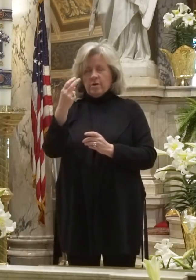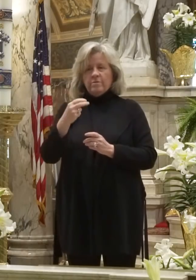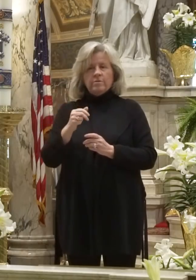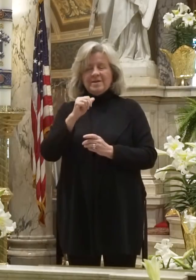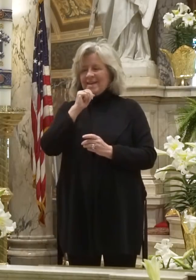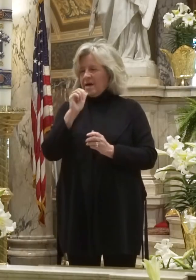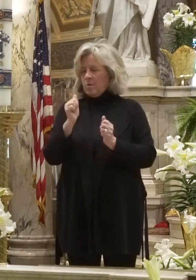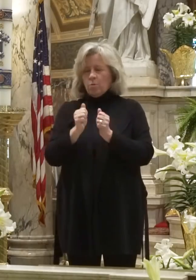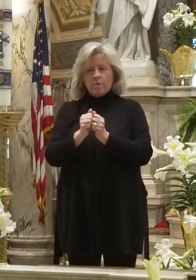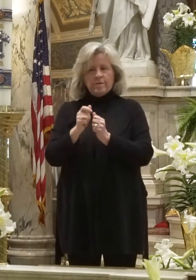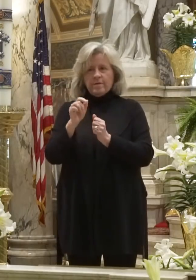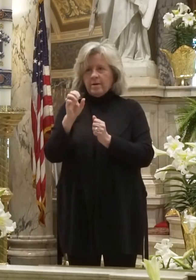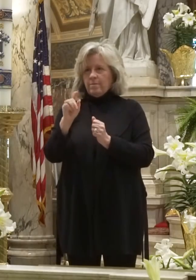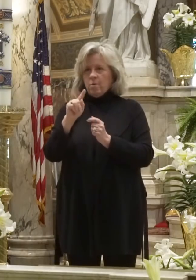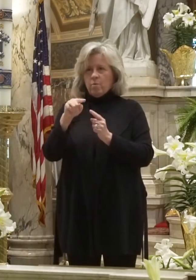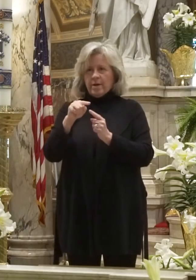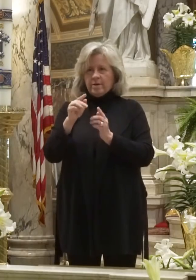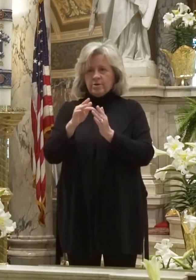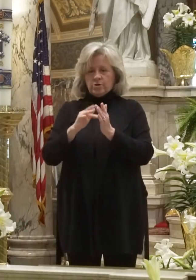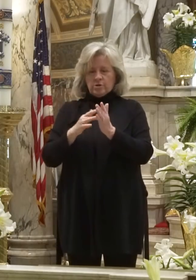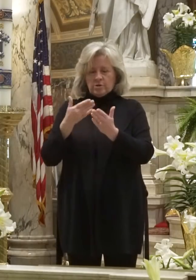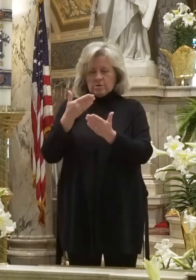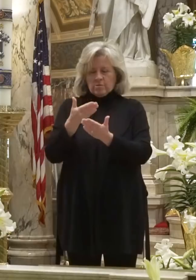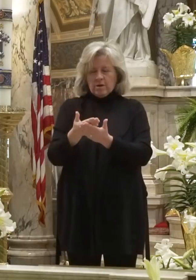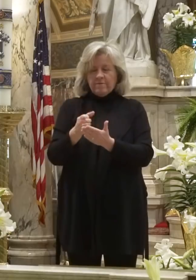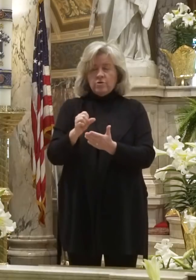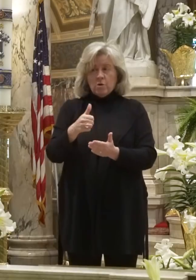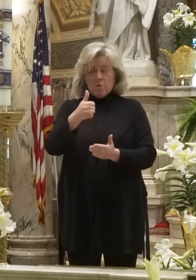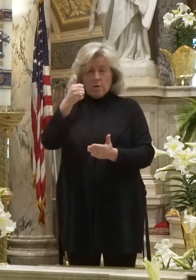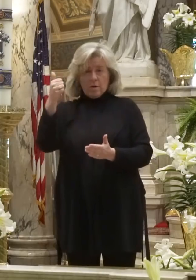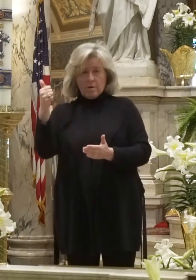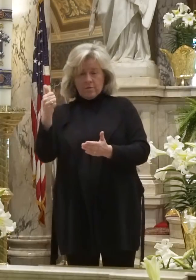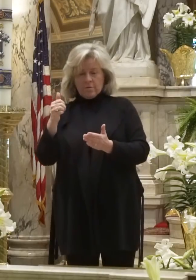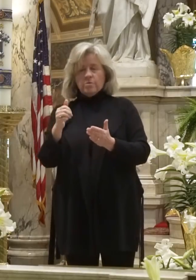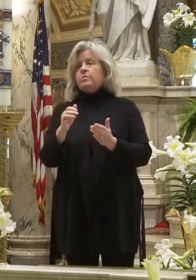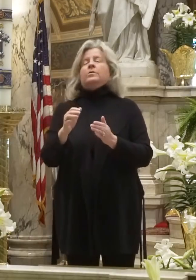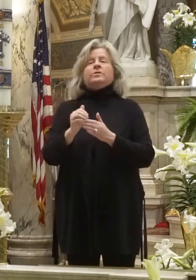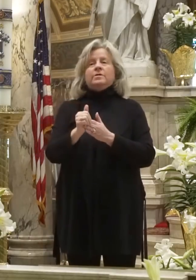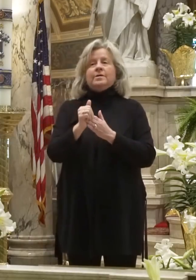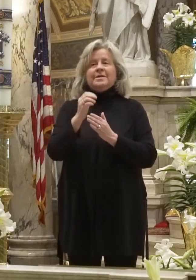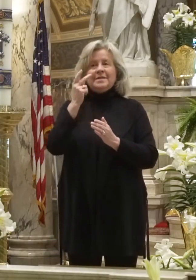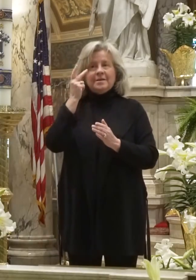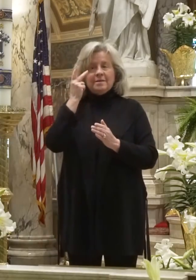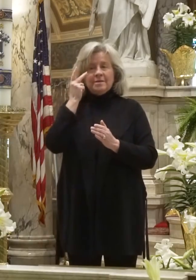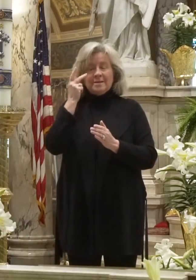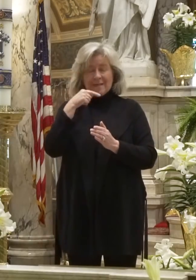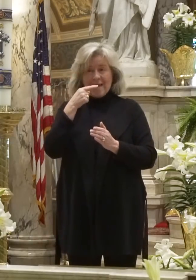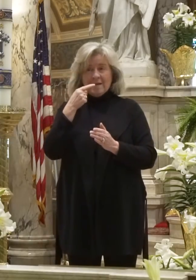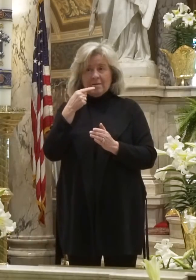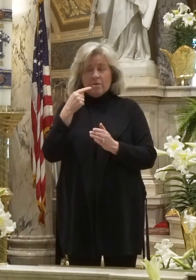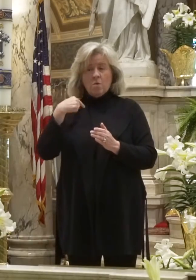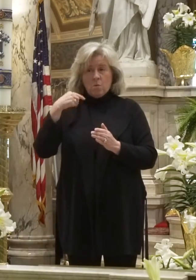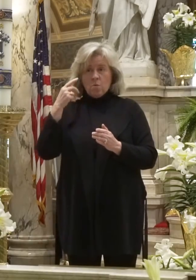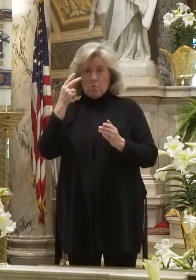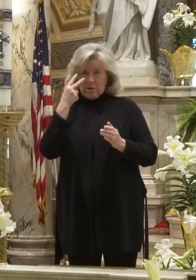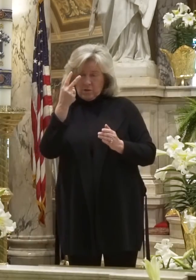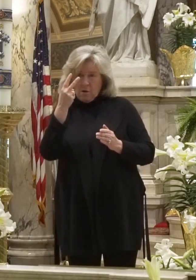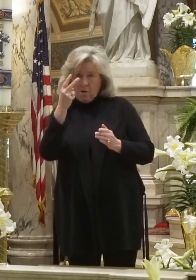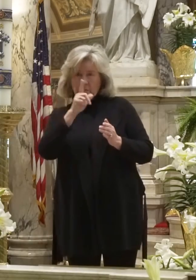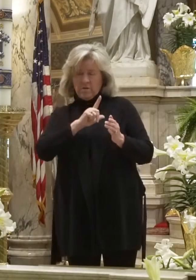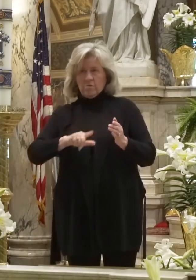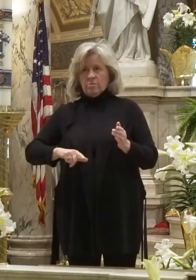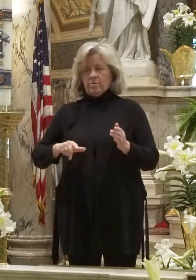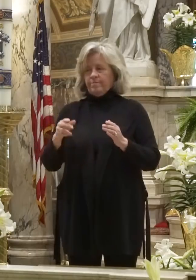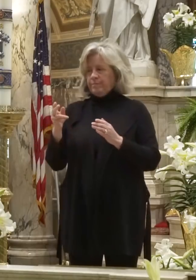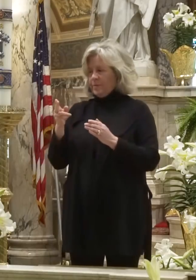not with them when Jesus came. So the other disciples said to him, "We have seen the Lord." But he said to